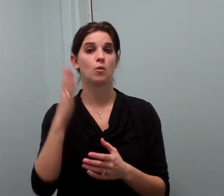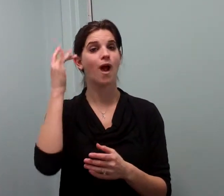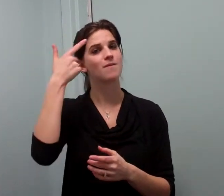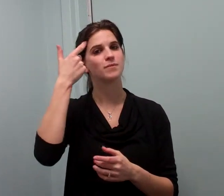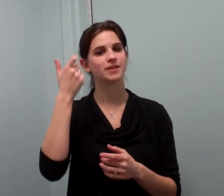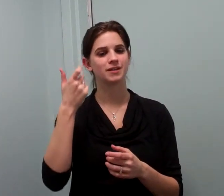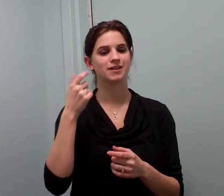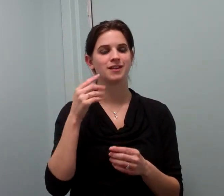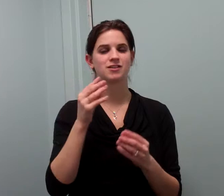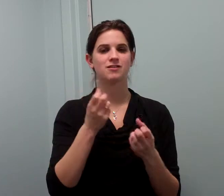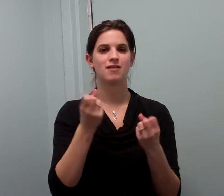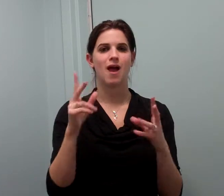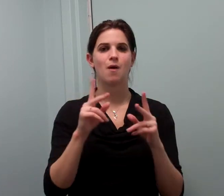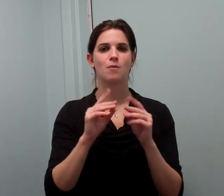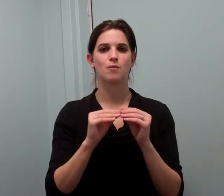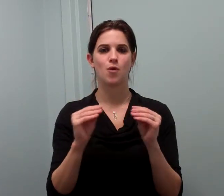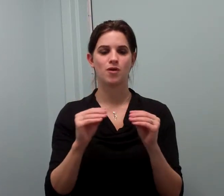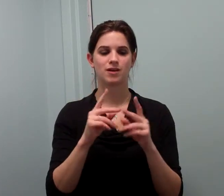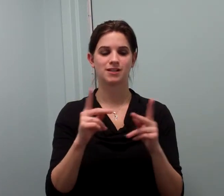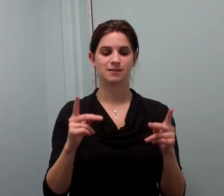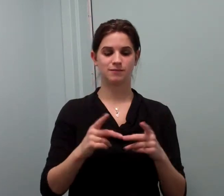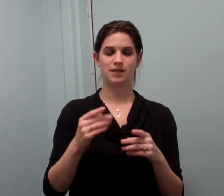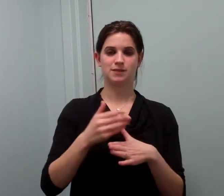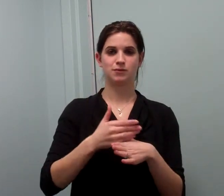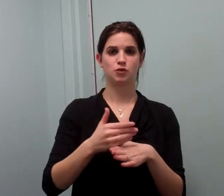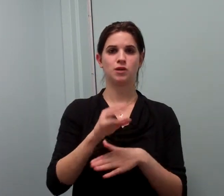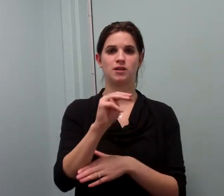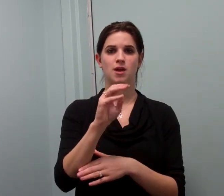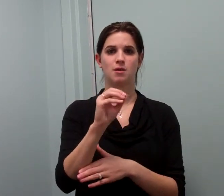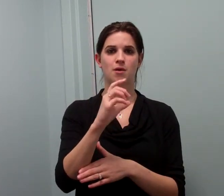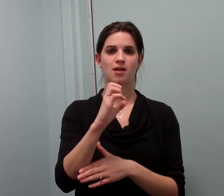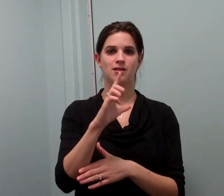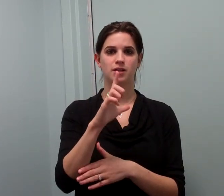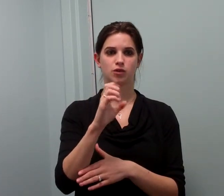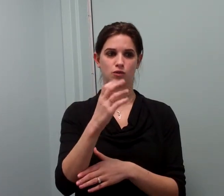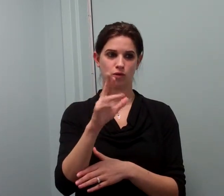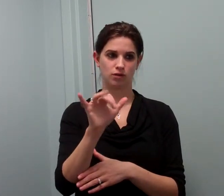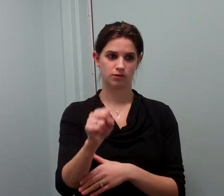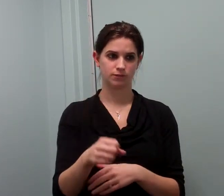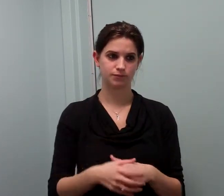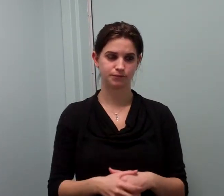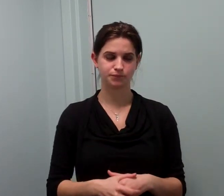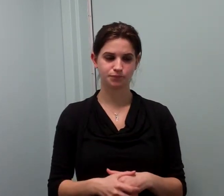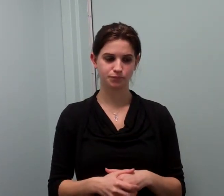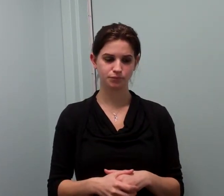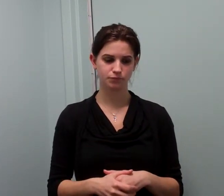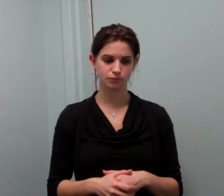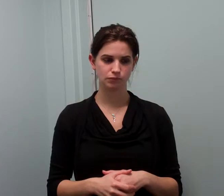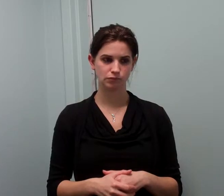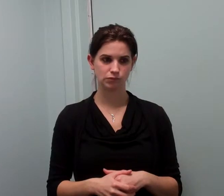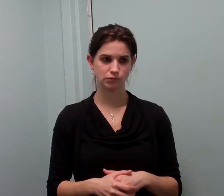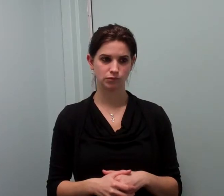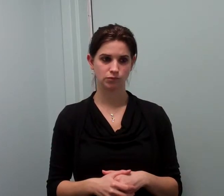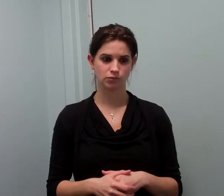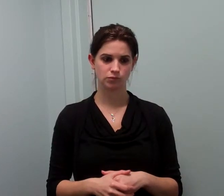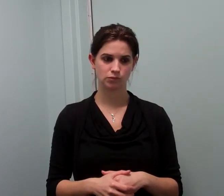telling us is we're measuring how much moisture is in the air at that time compared to how